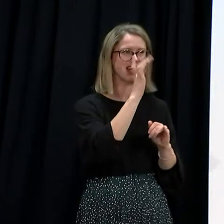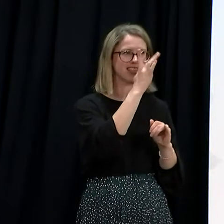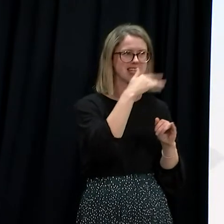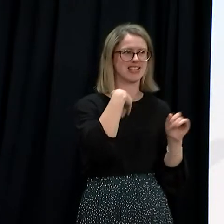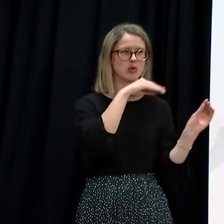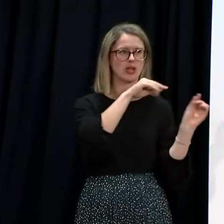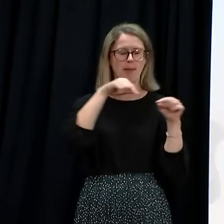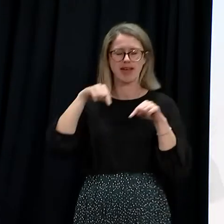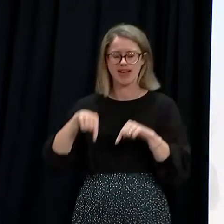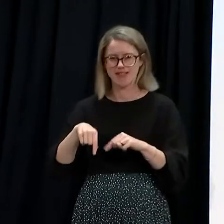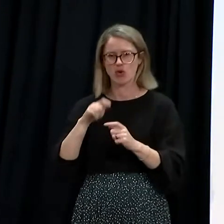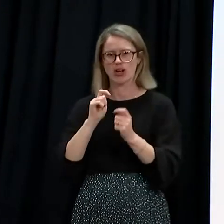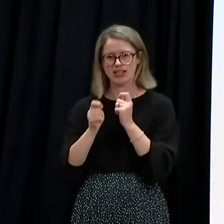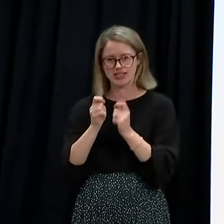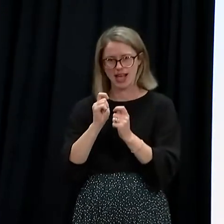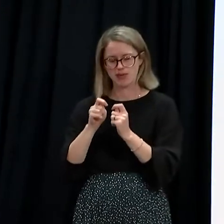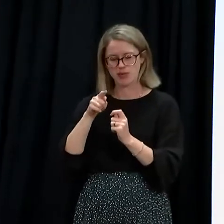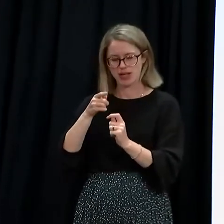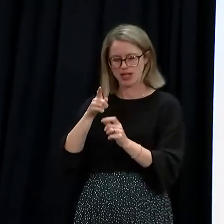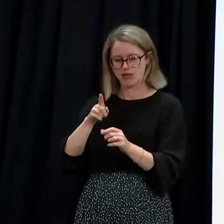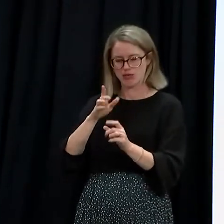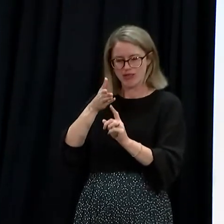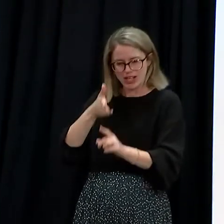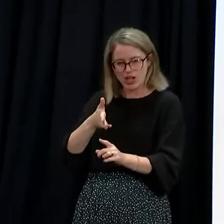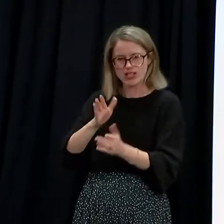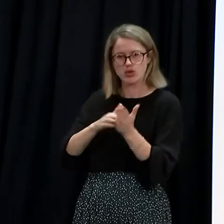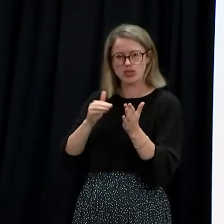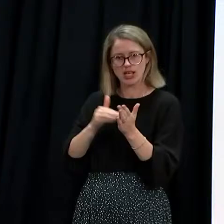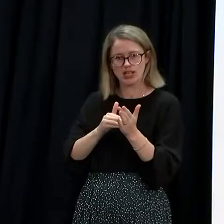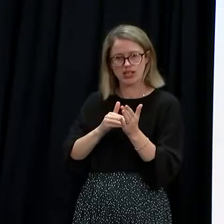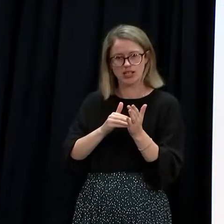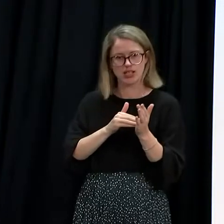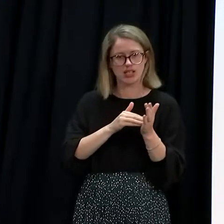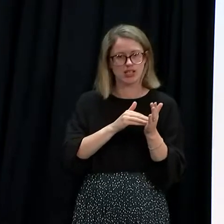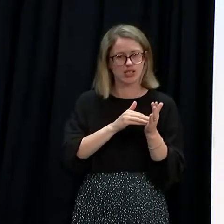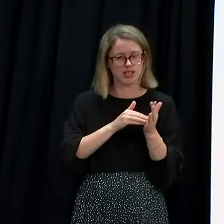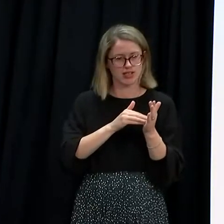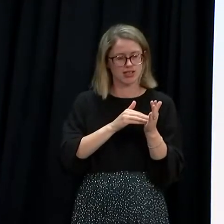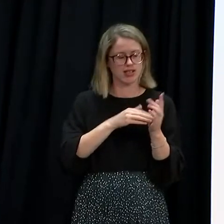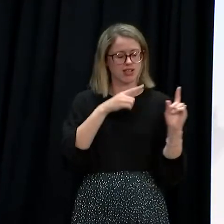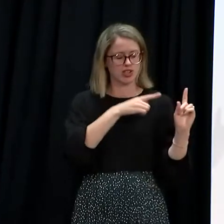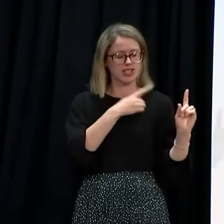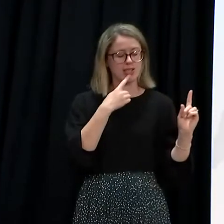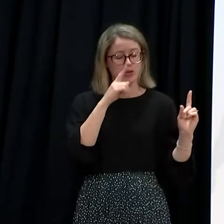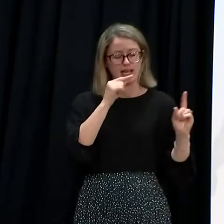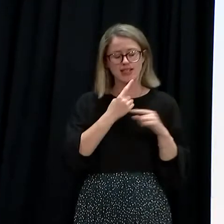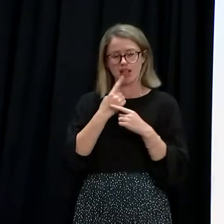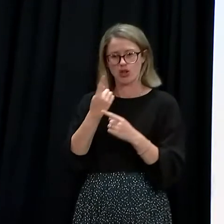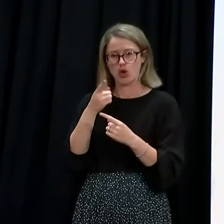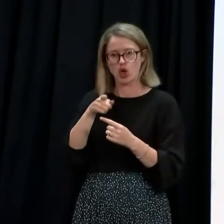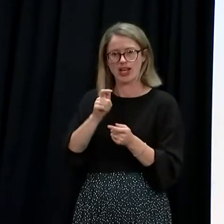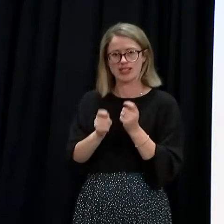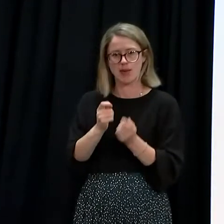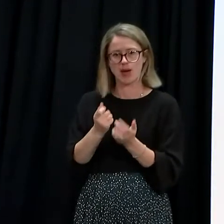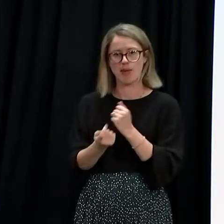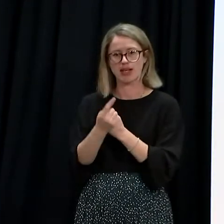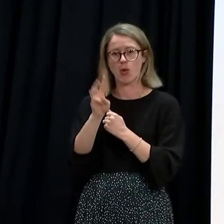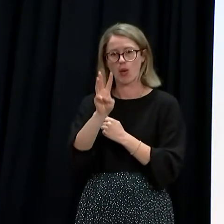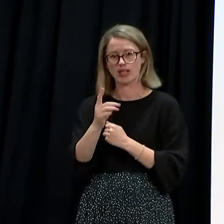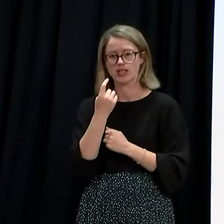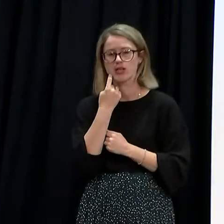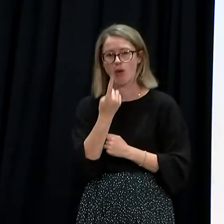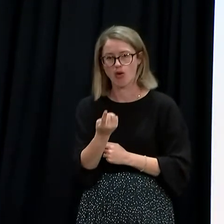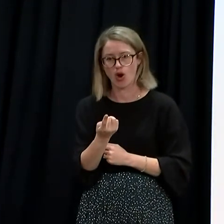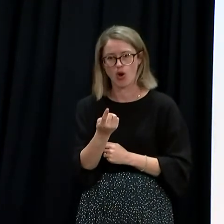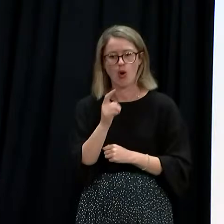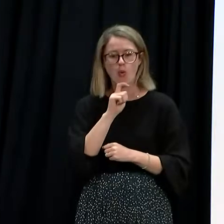to have her qualifications recognised in New Zealand. Yes. She's given us permission to talk to you Yes. about her case. The exam is taking place in Wellington tomorrow and